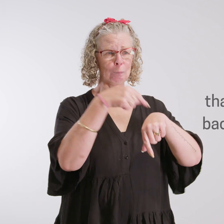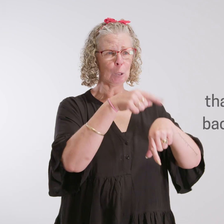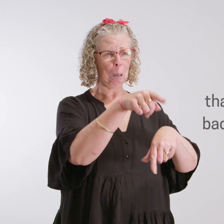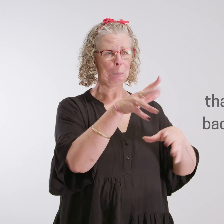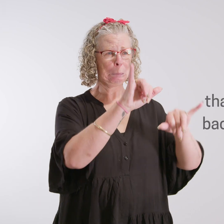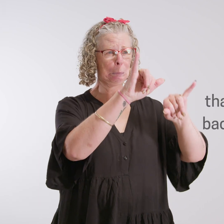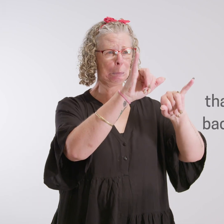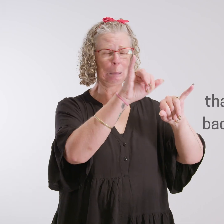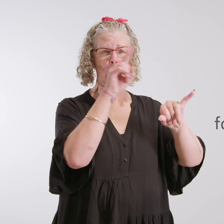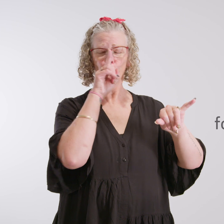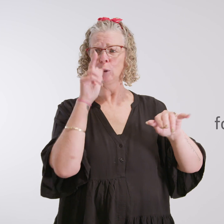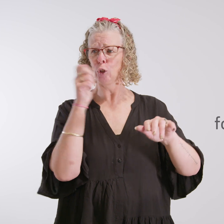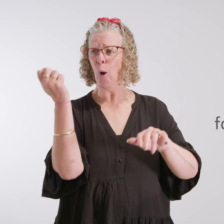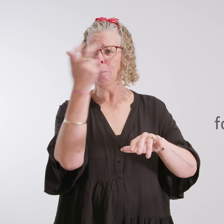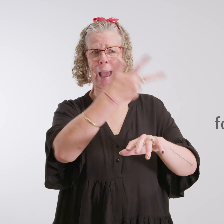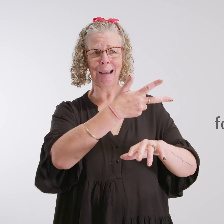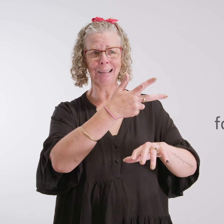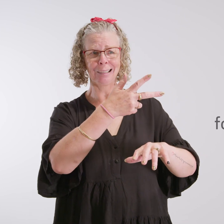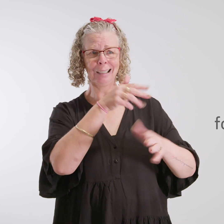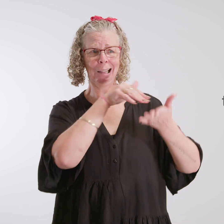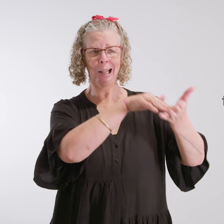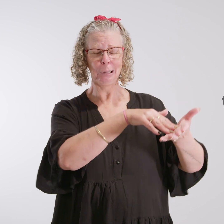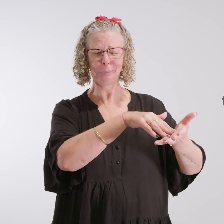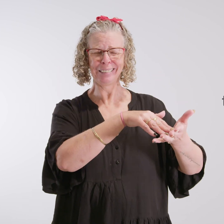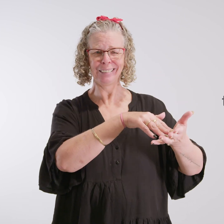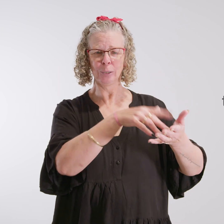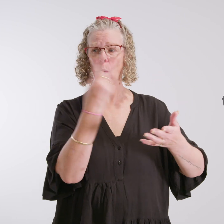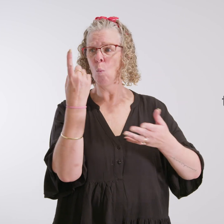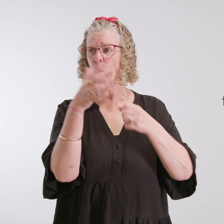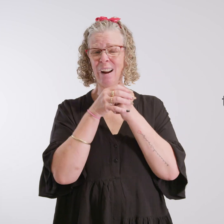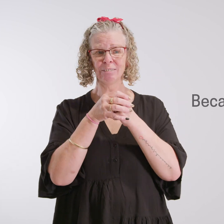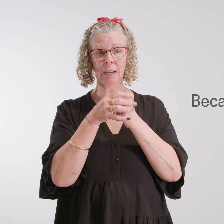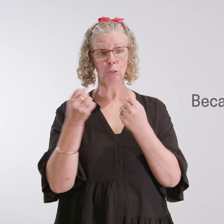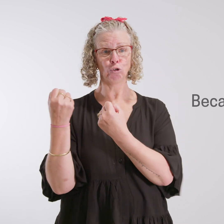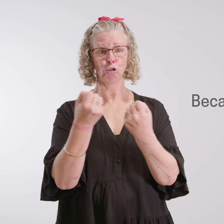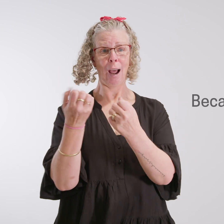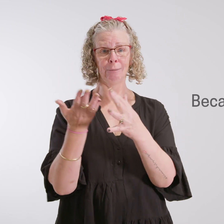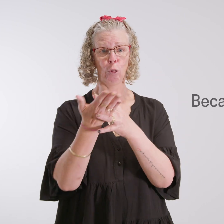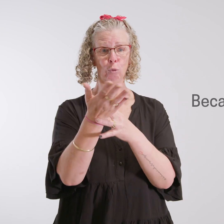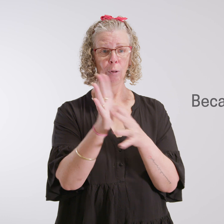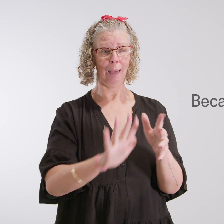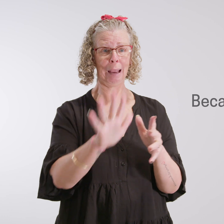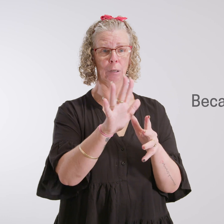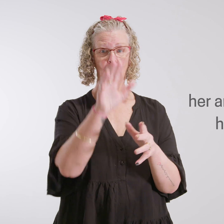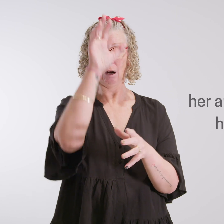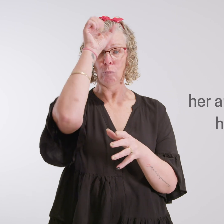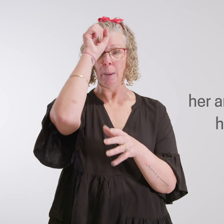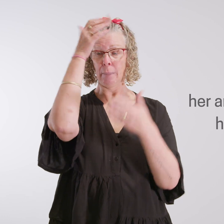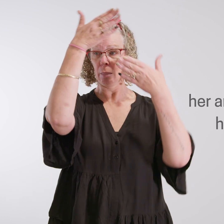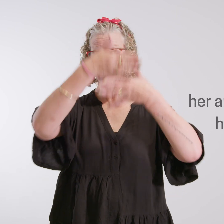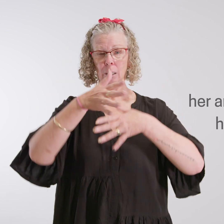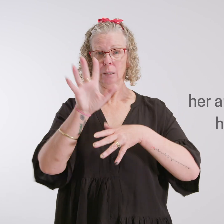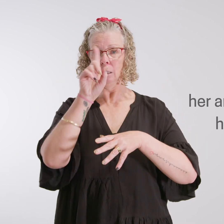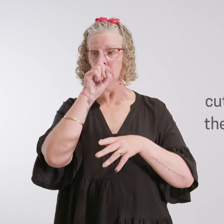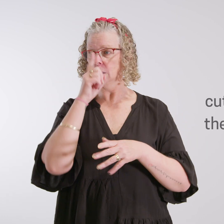back after the floods. One friend, she found it hard even to drive through the area, because she remembers that night. Her and her husband were